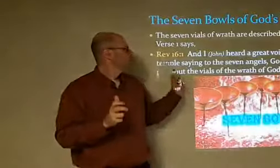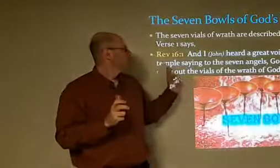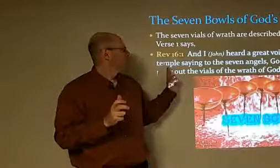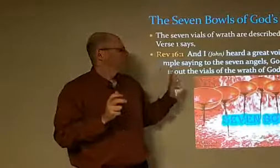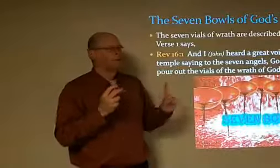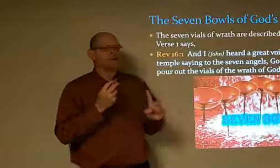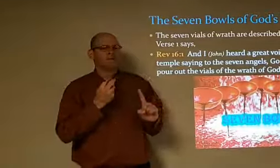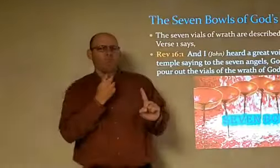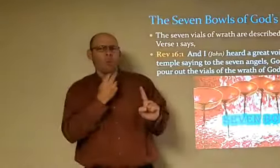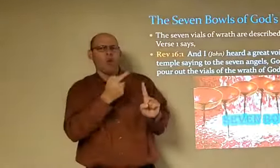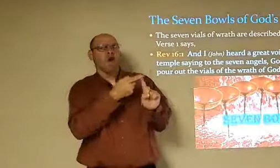So John again.